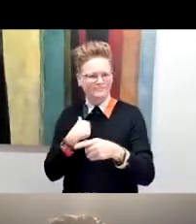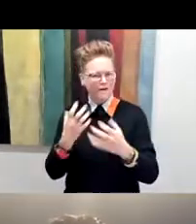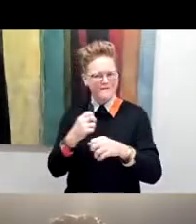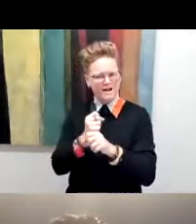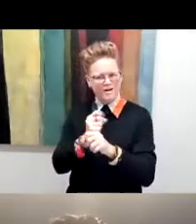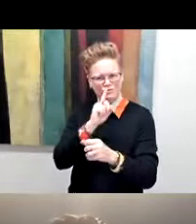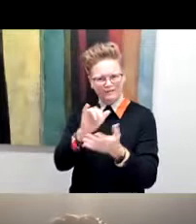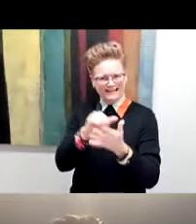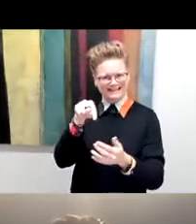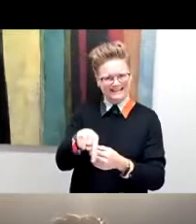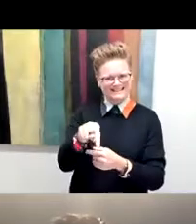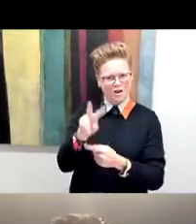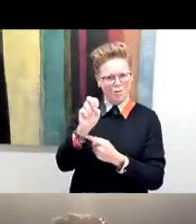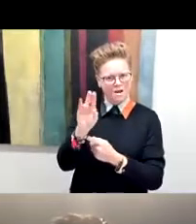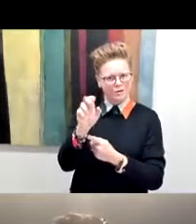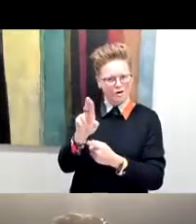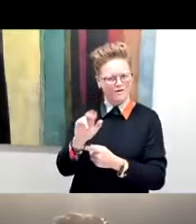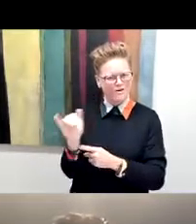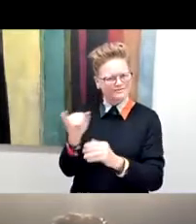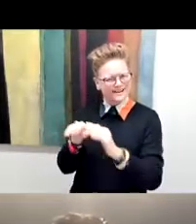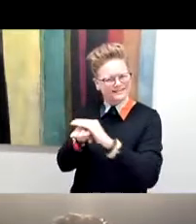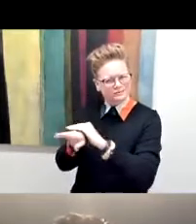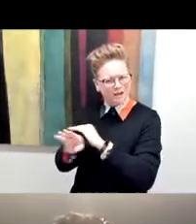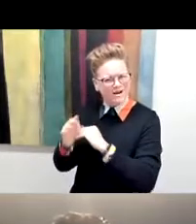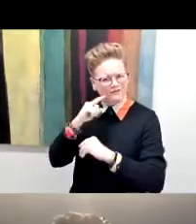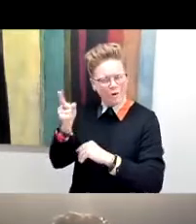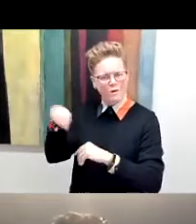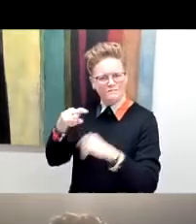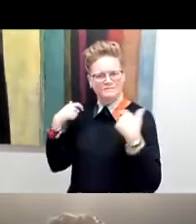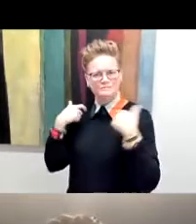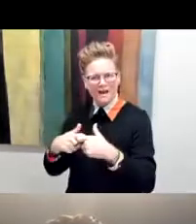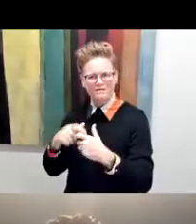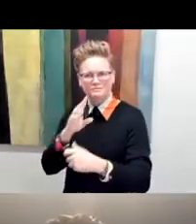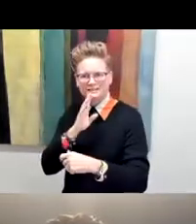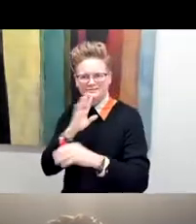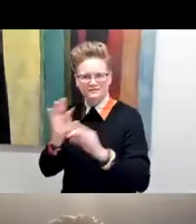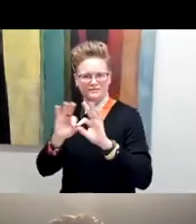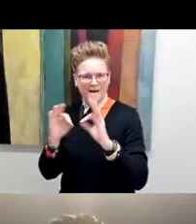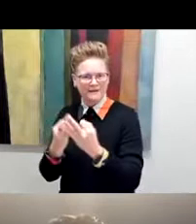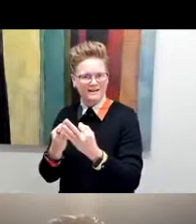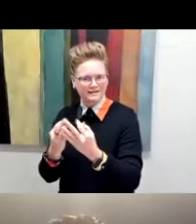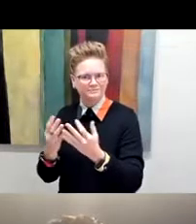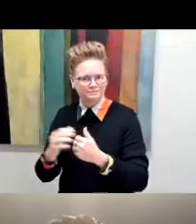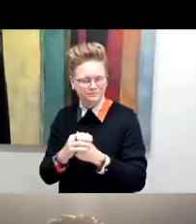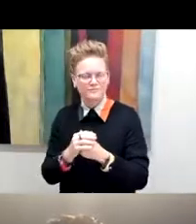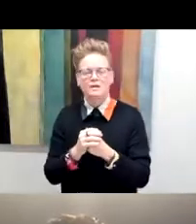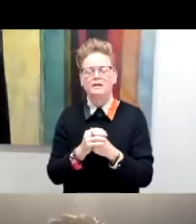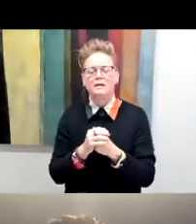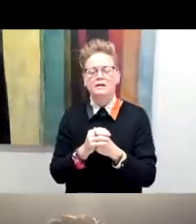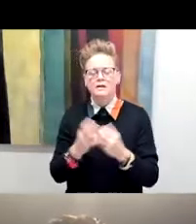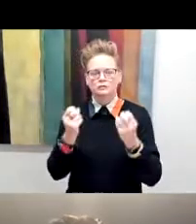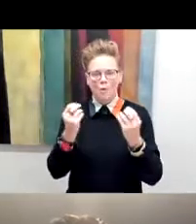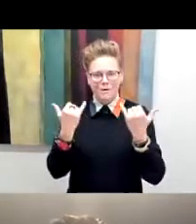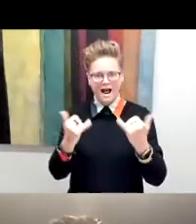and Spanish. And I just wanted to make sure that this webinar is also accessible for Spanish-speaking